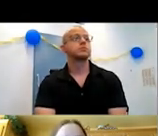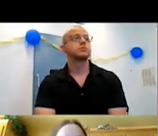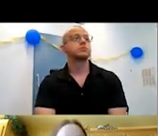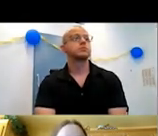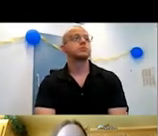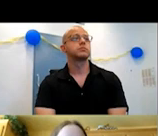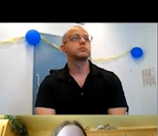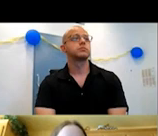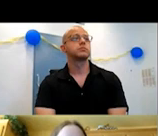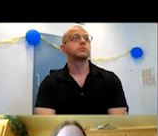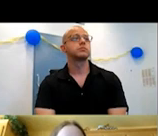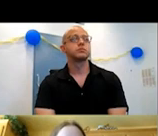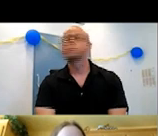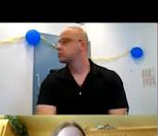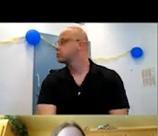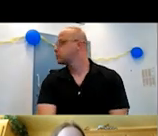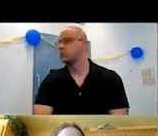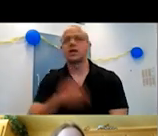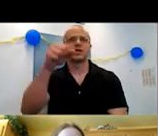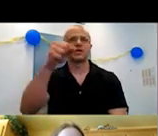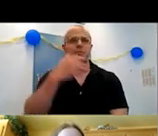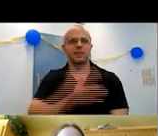He can always send you a link.